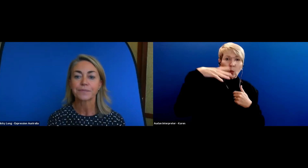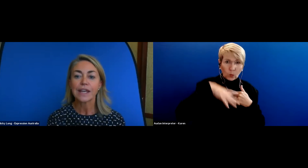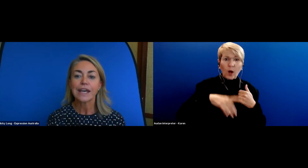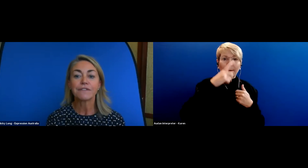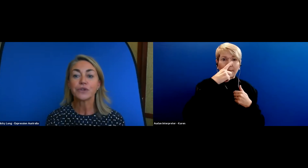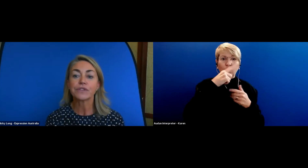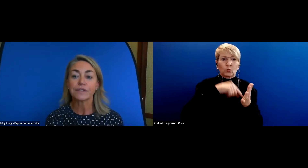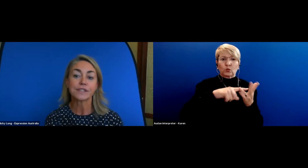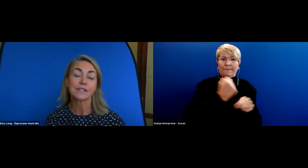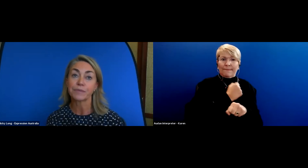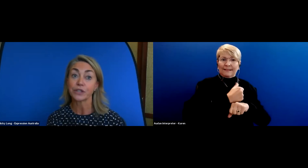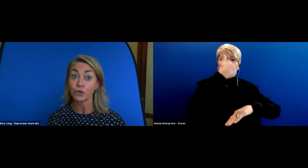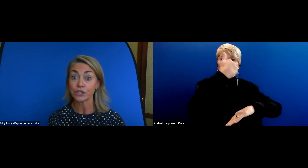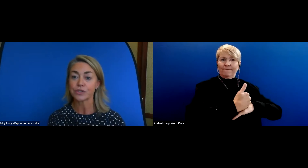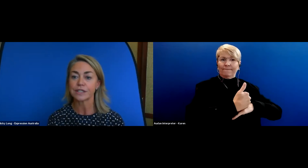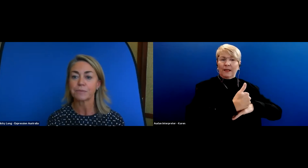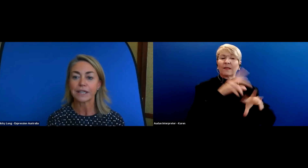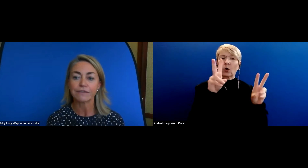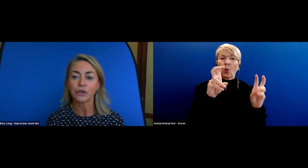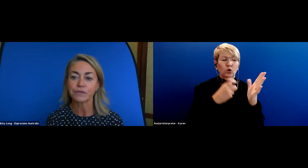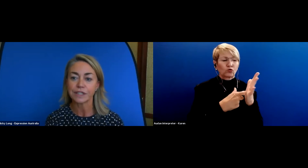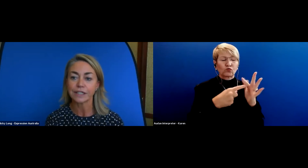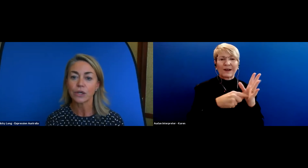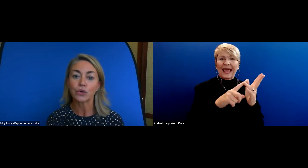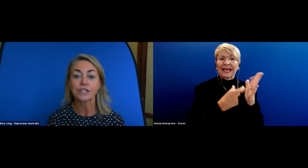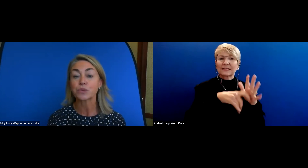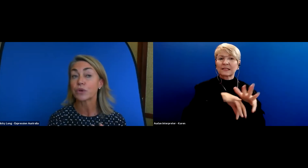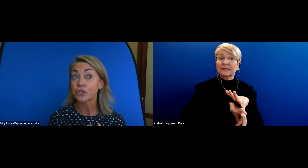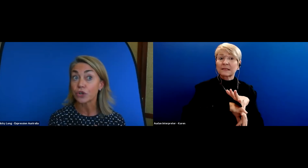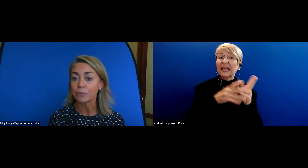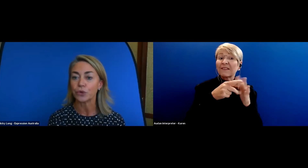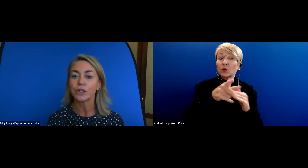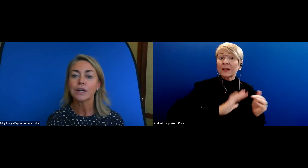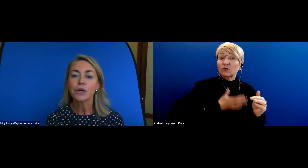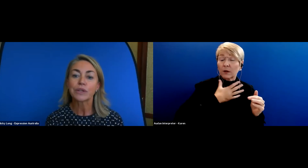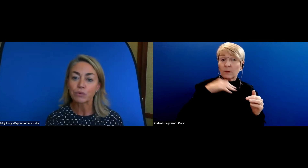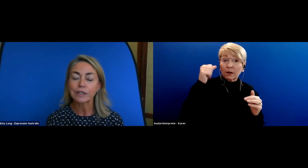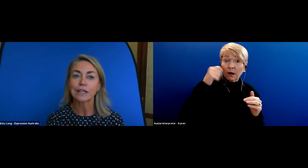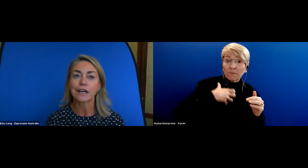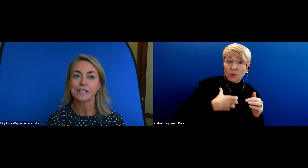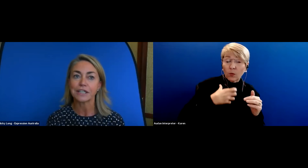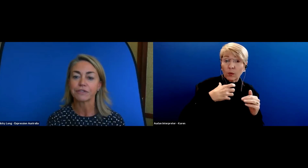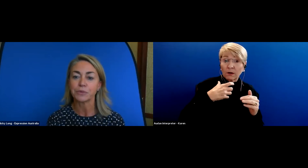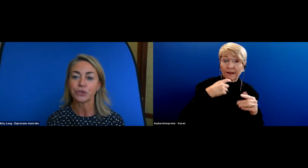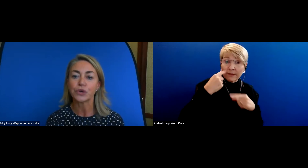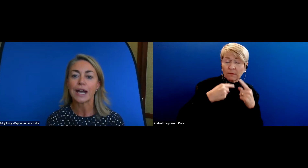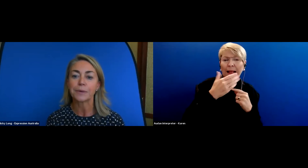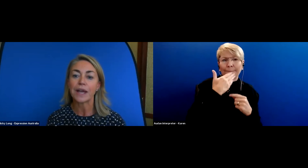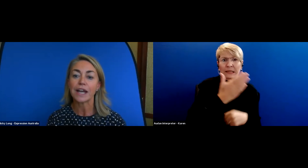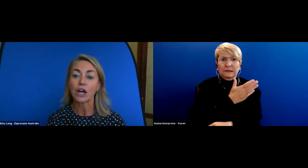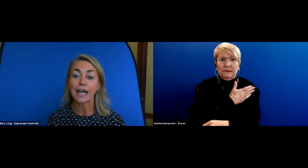content. And if you think this is something you're interested in being involved in or just want to know more, we'd really like to hear from